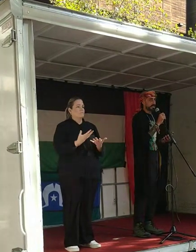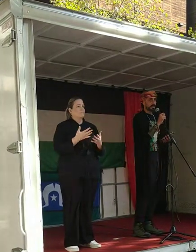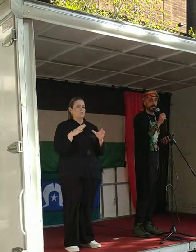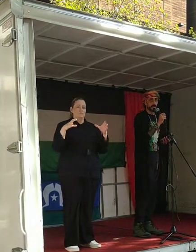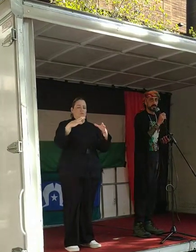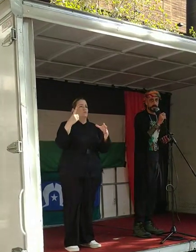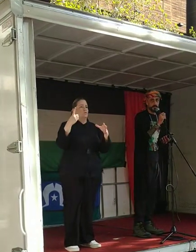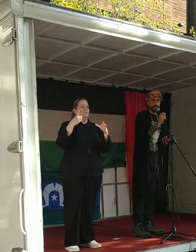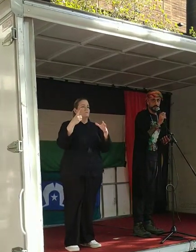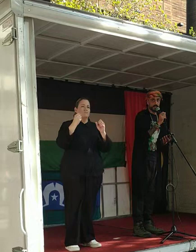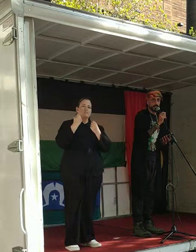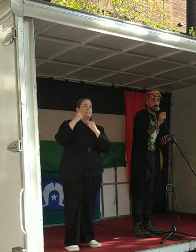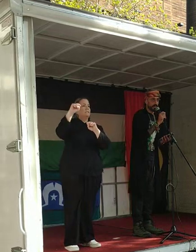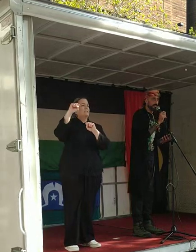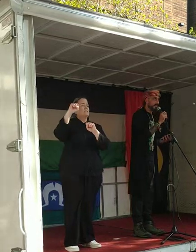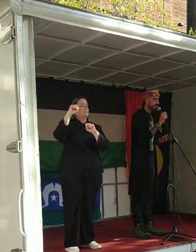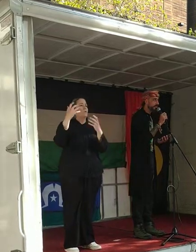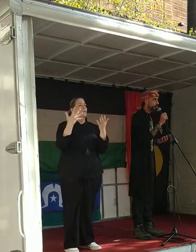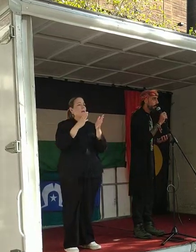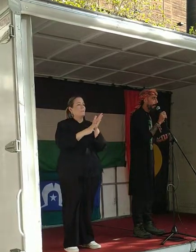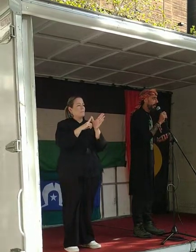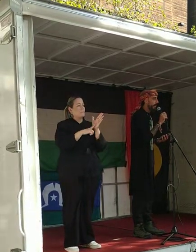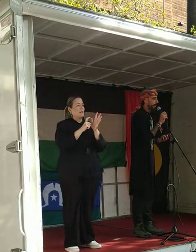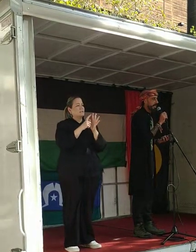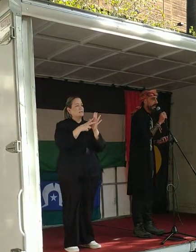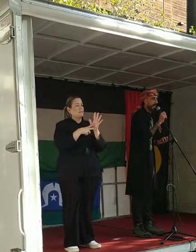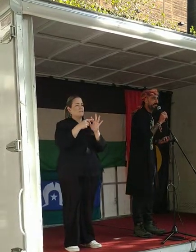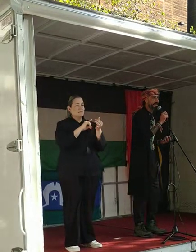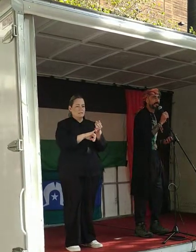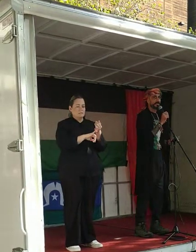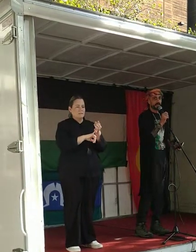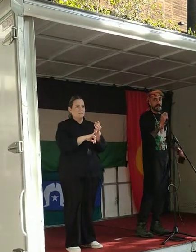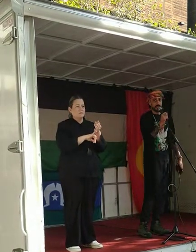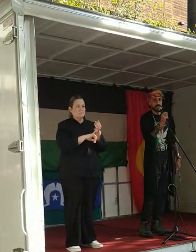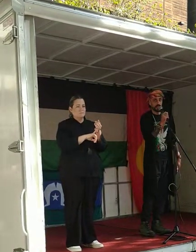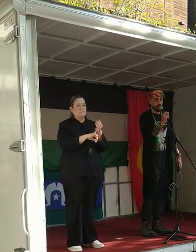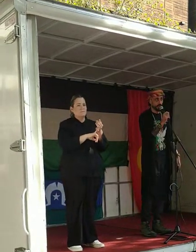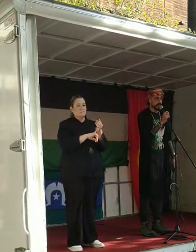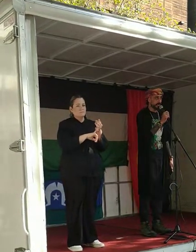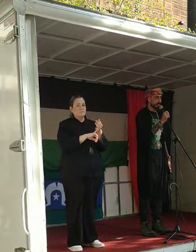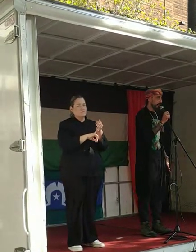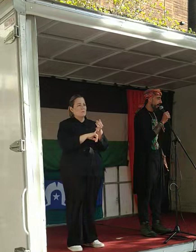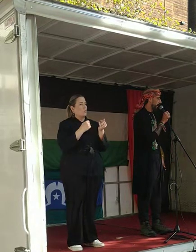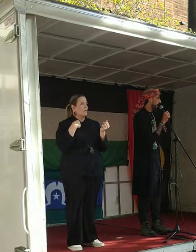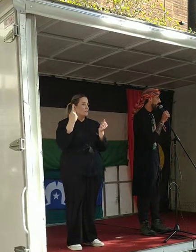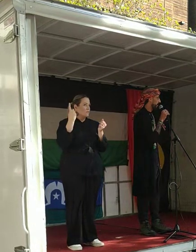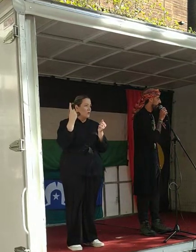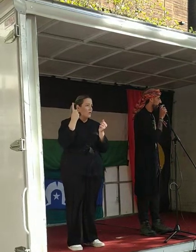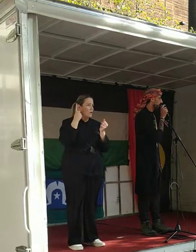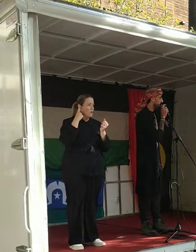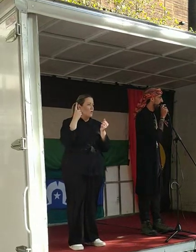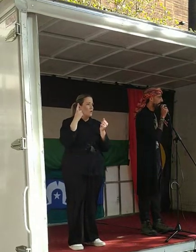resistance movement in the Maldives. We have breaking news came out